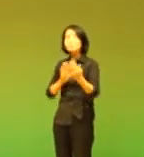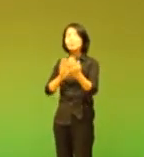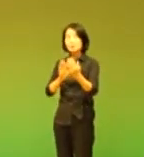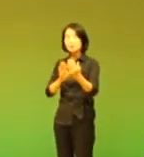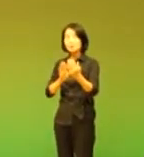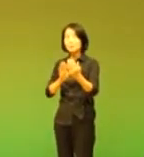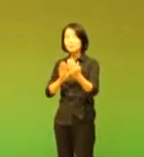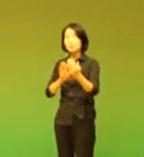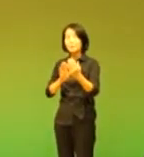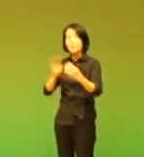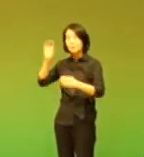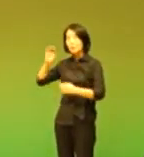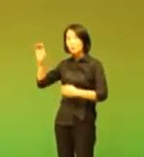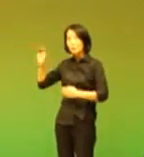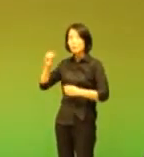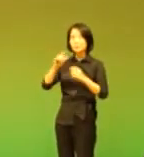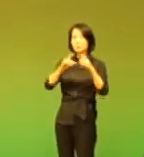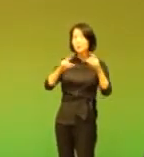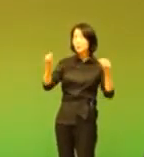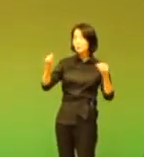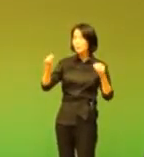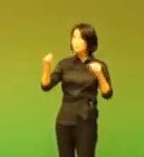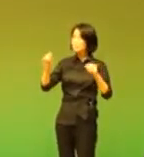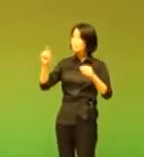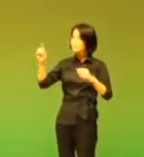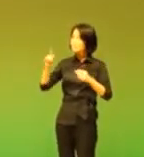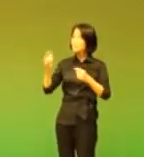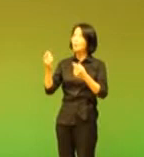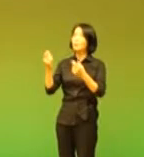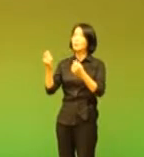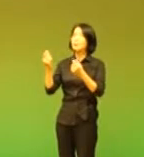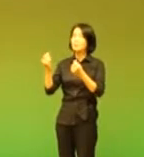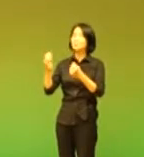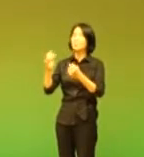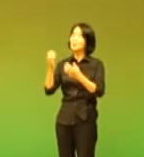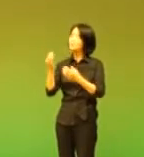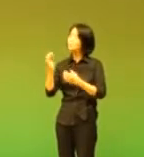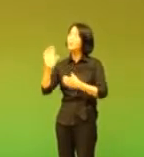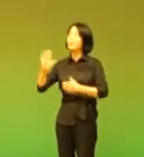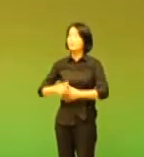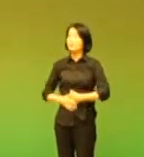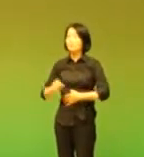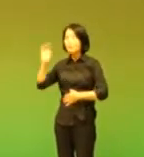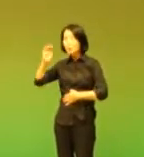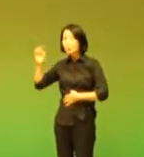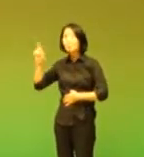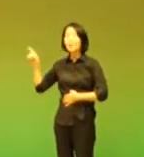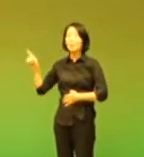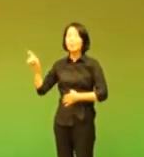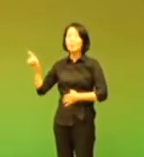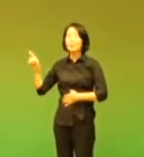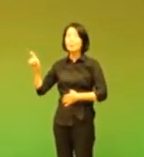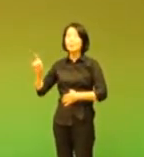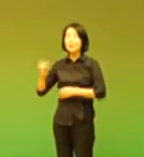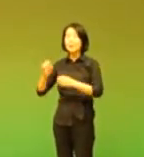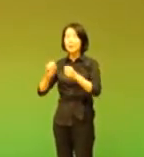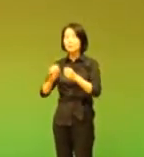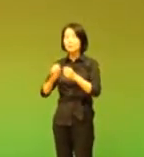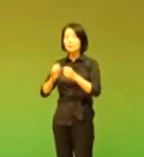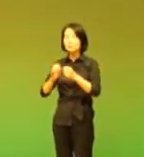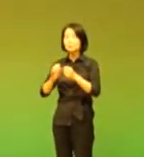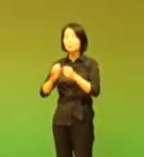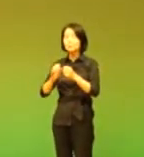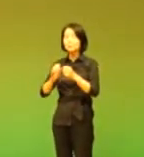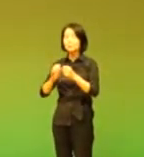in Japan and in Europe. In Europe, we also have a continued reliance on the concept of extended